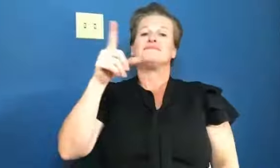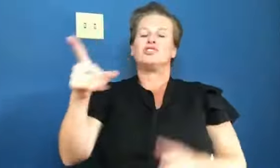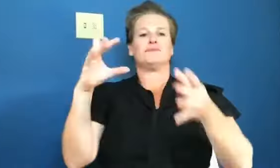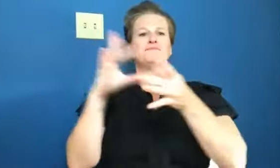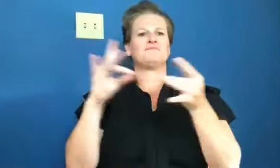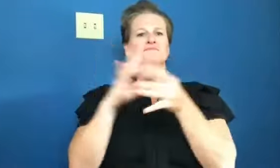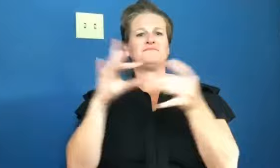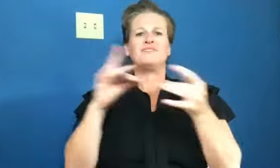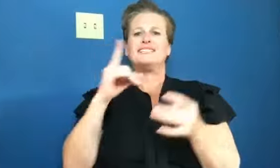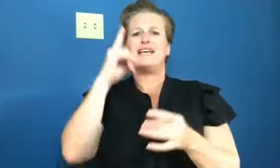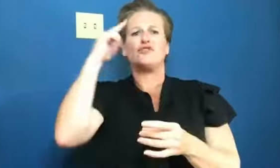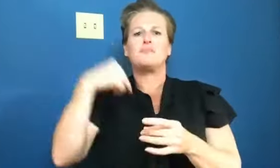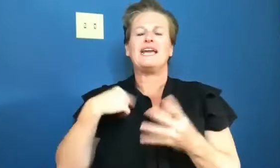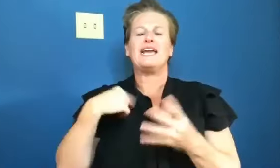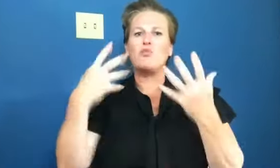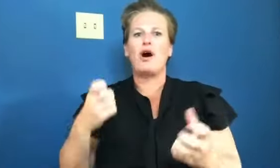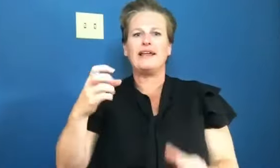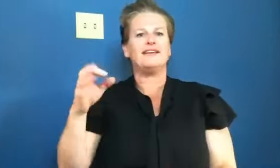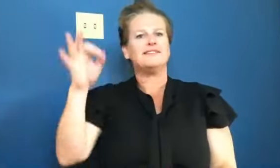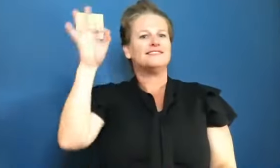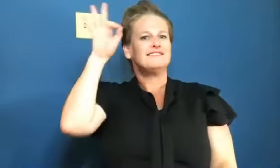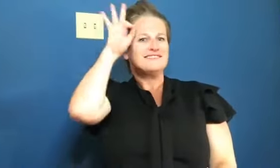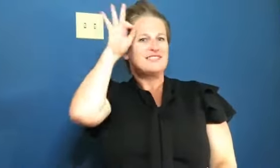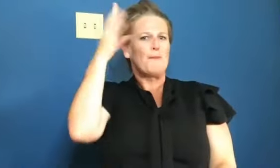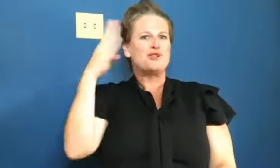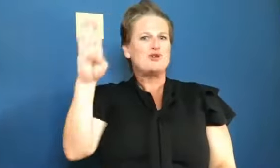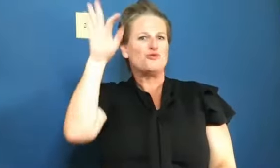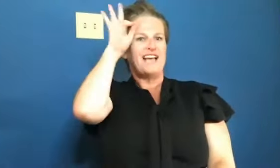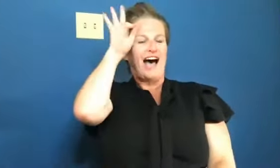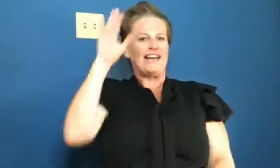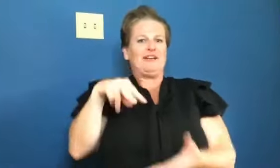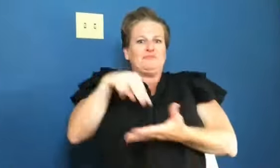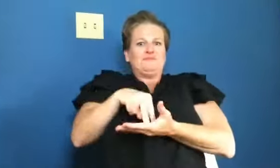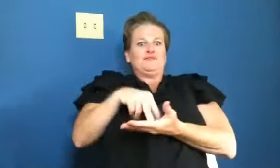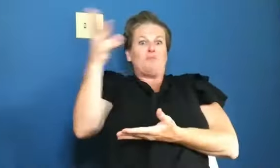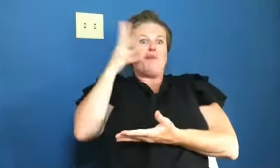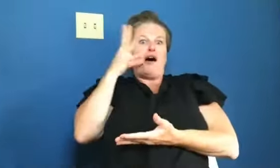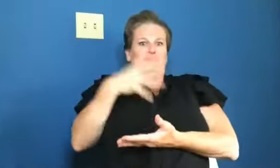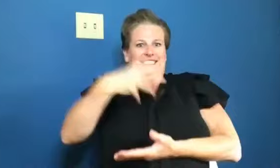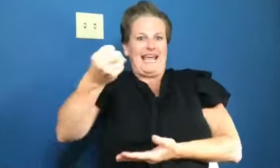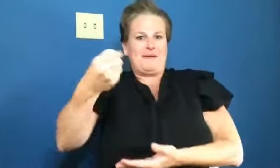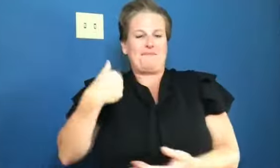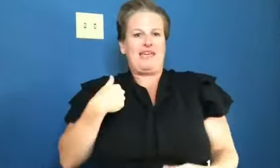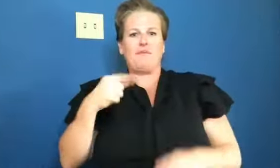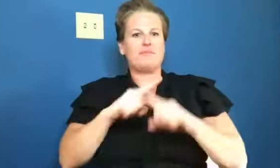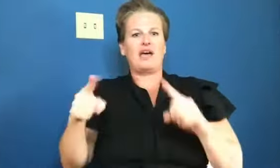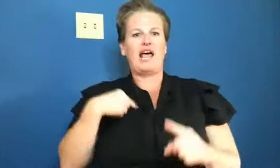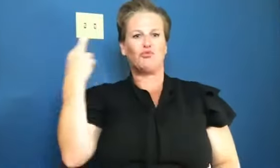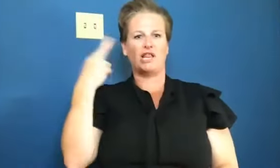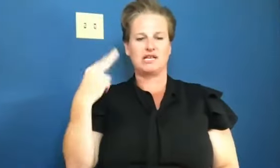and stand up against the wall. And I just started crying because I realized that I wasn't good enough. And so the last family meeting